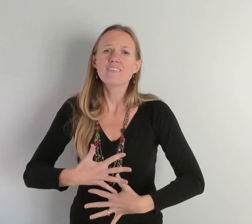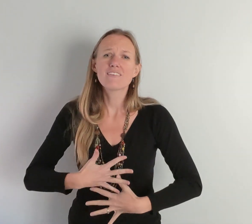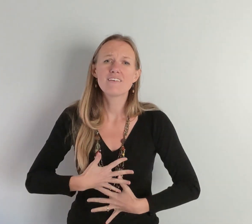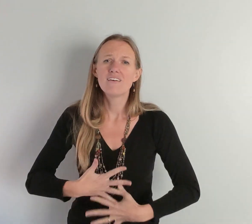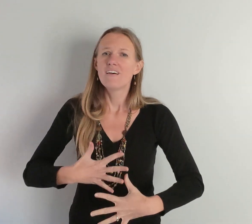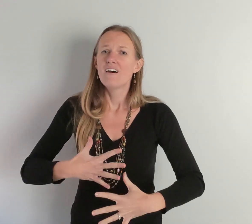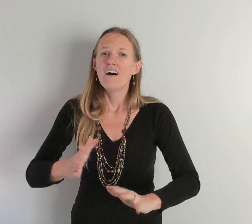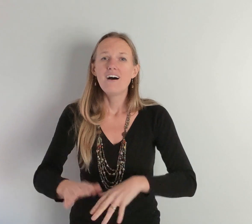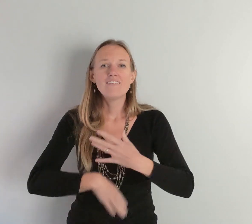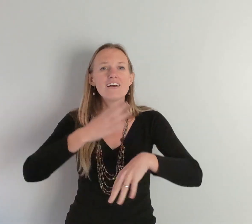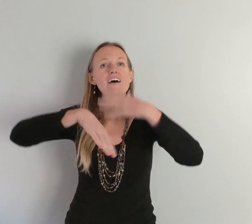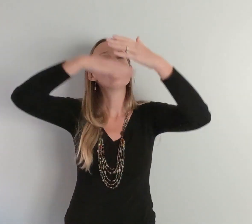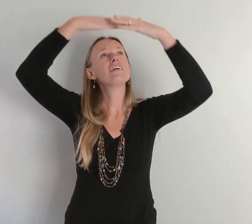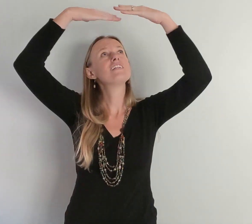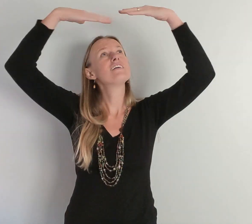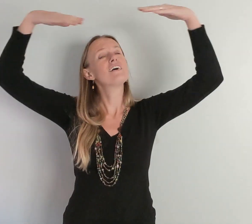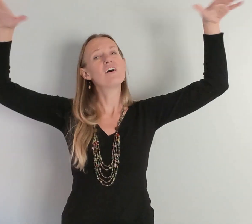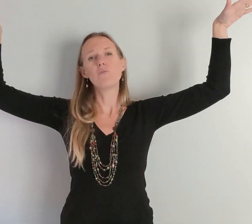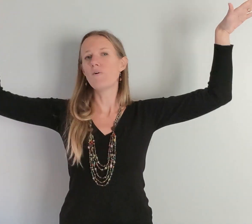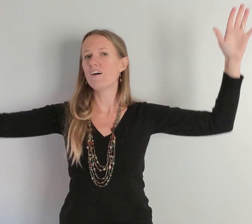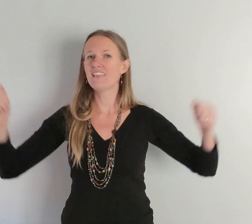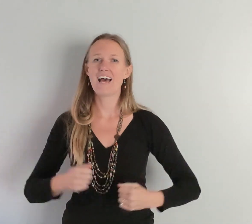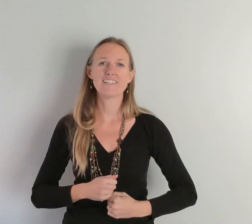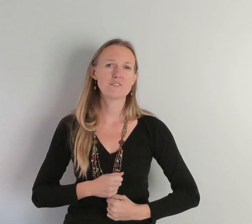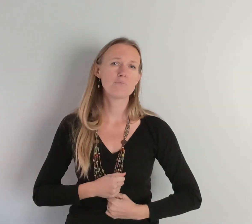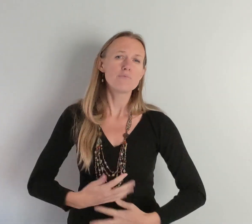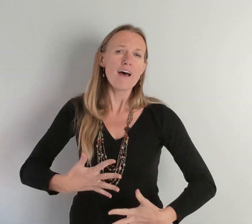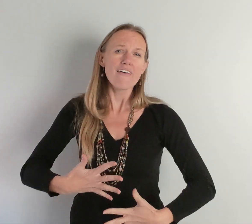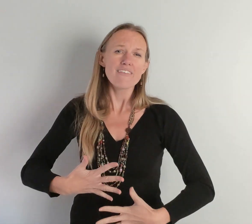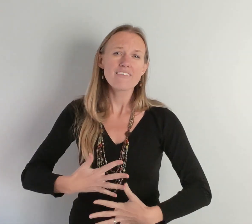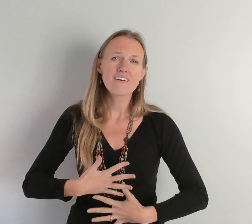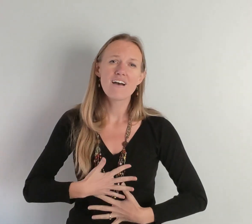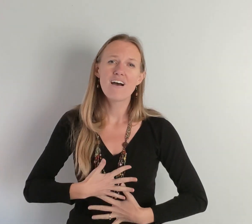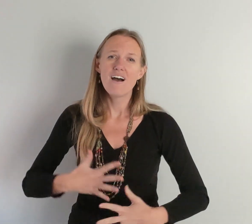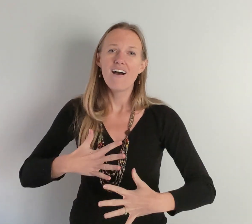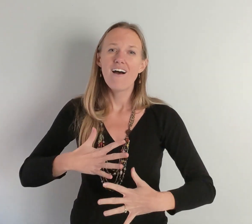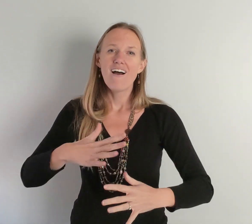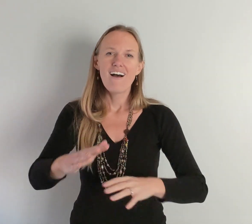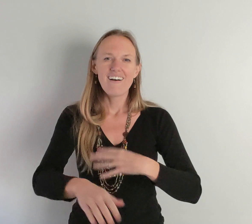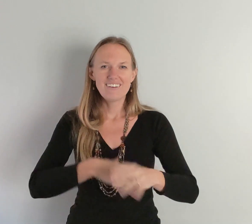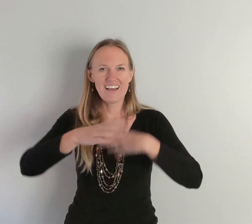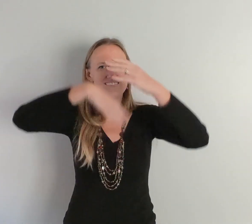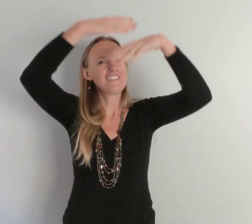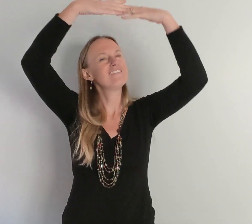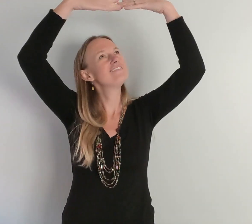breath of heaven, and one last breath of heaven.